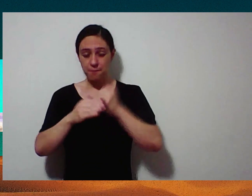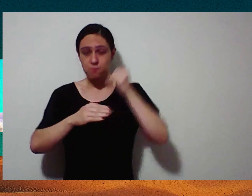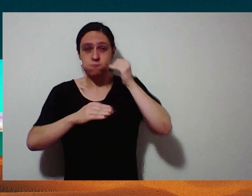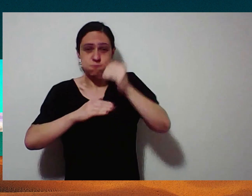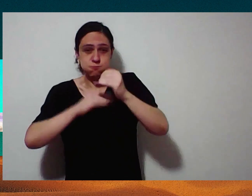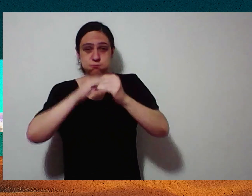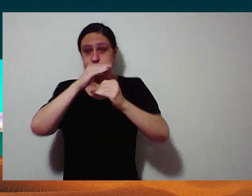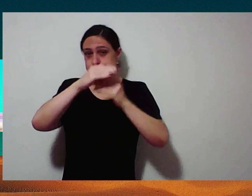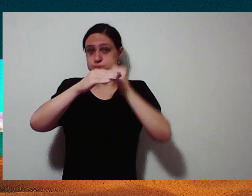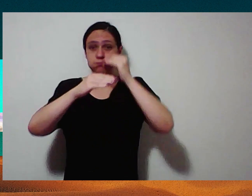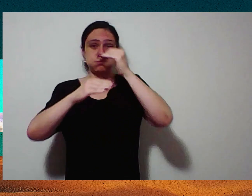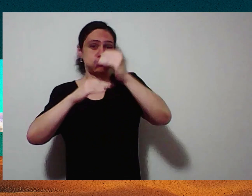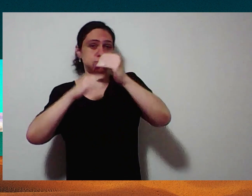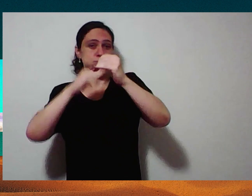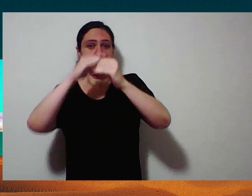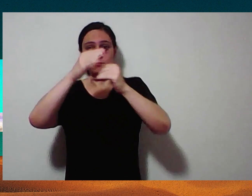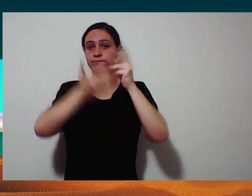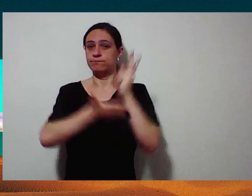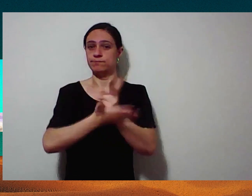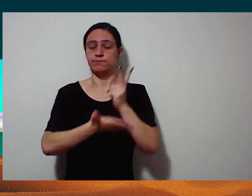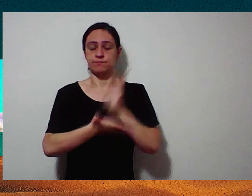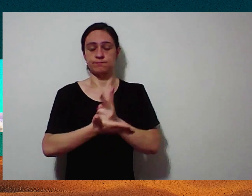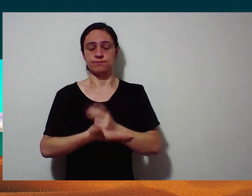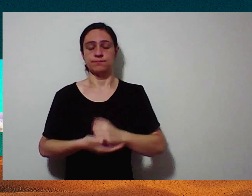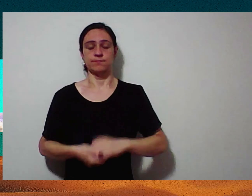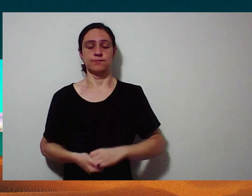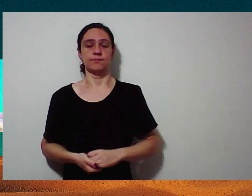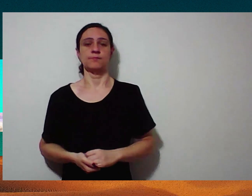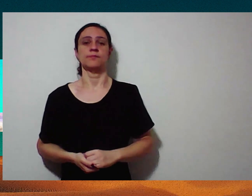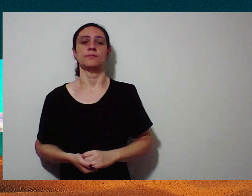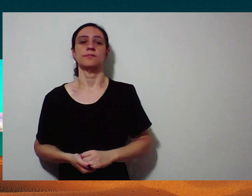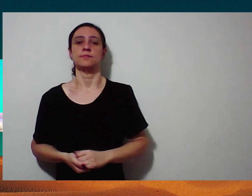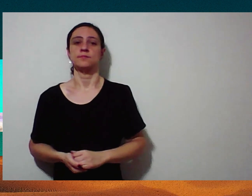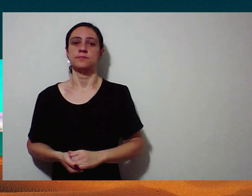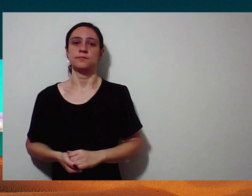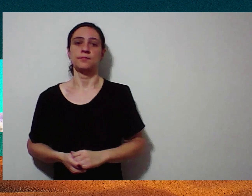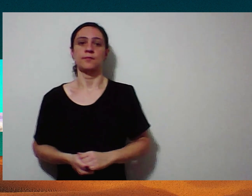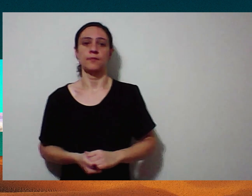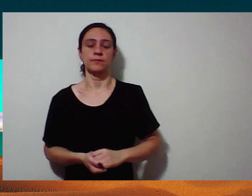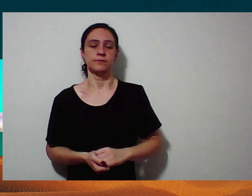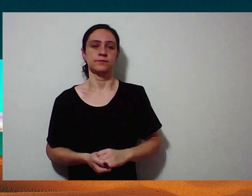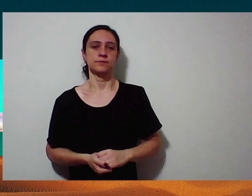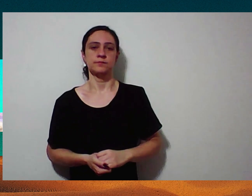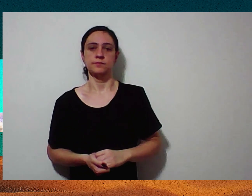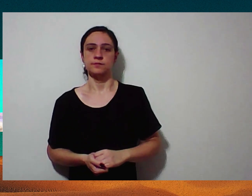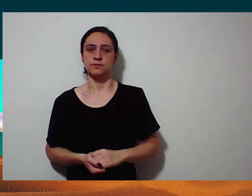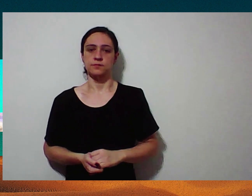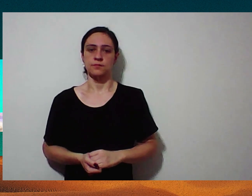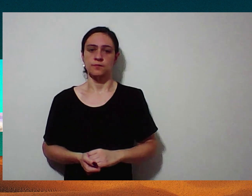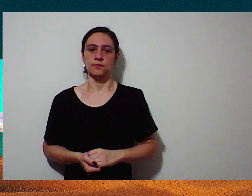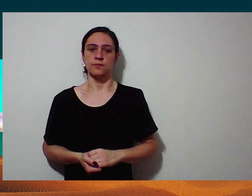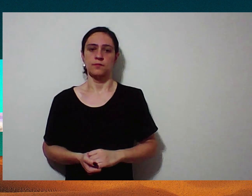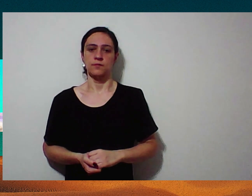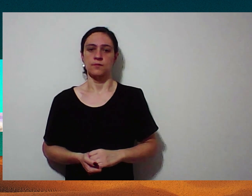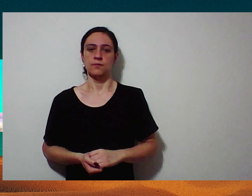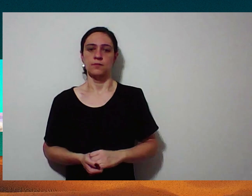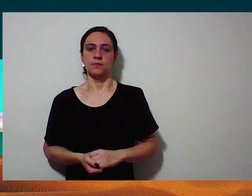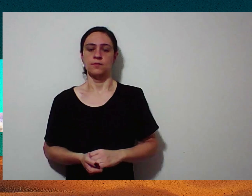mais elevadas. And all of that happens because he has an ambition, wants to reach a higher rank. Você vai